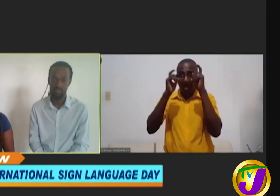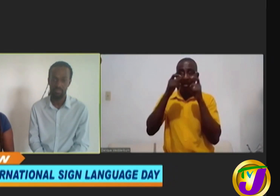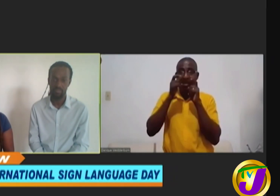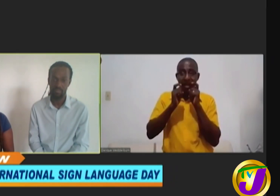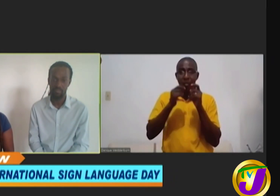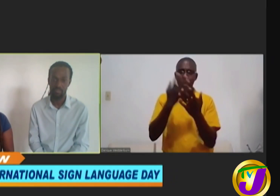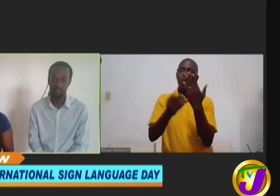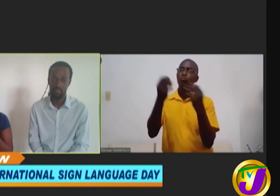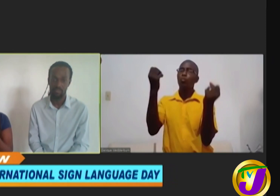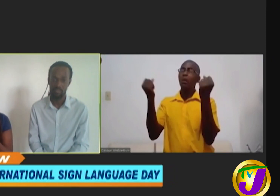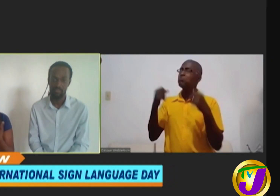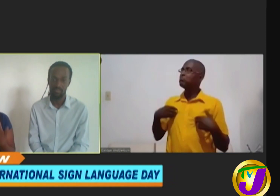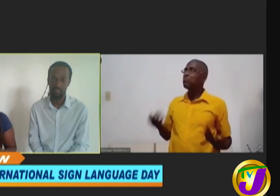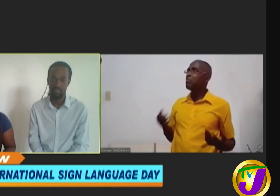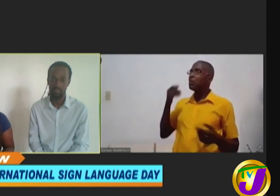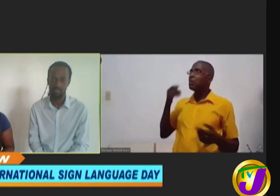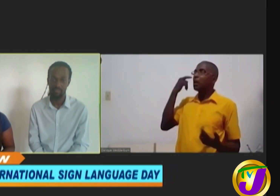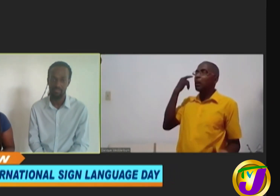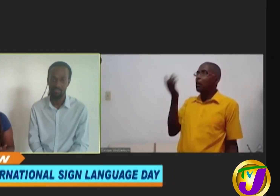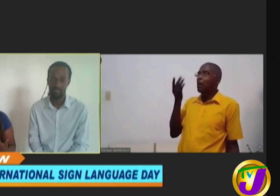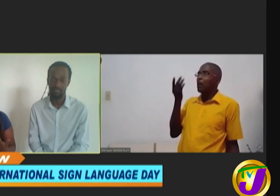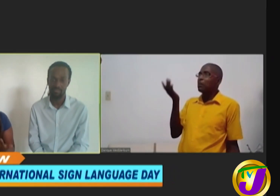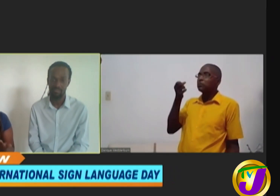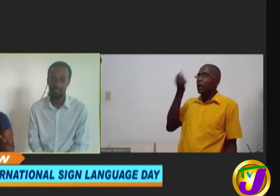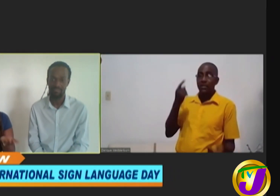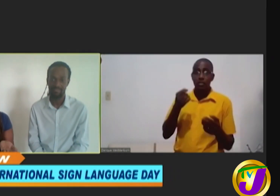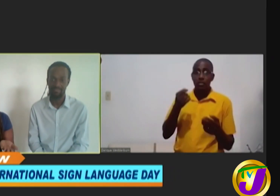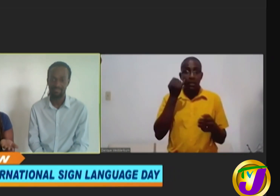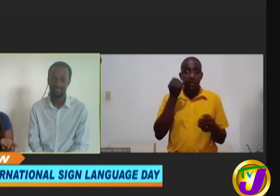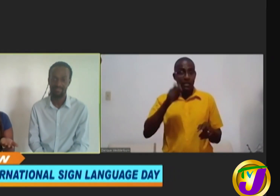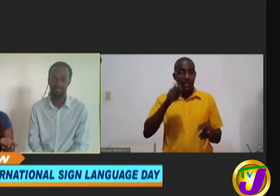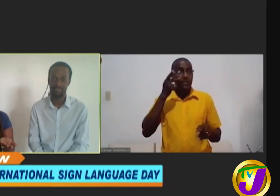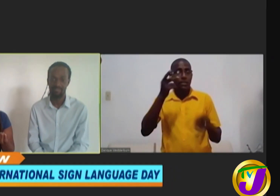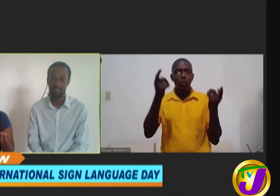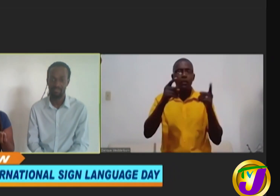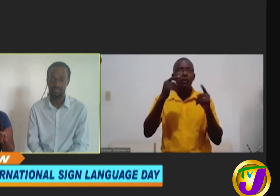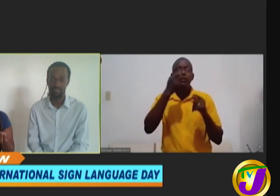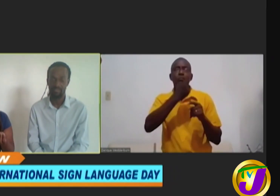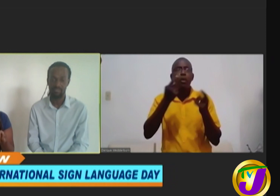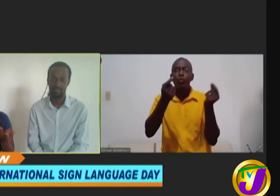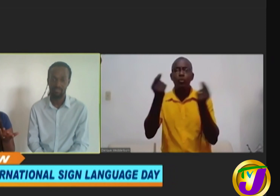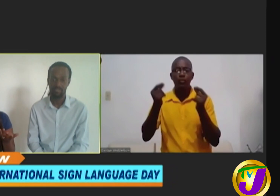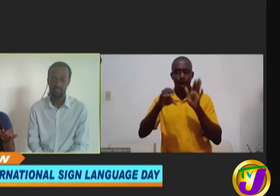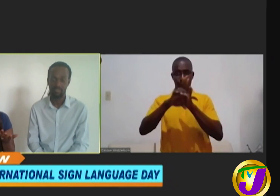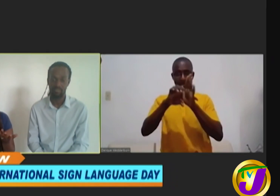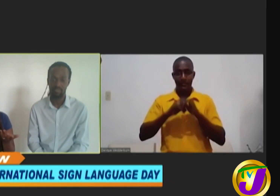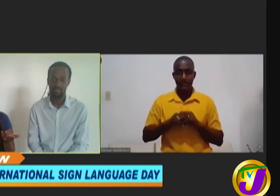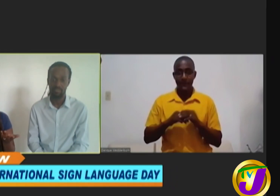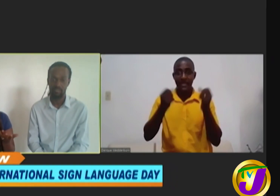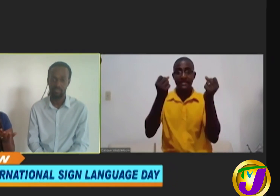meaning. So we need to see what the mouth does, because, for example, the